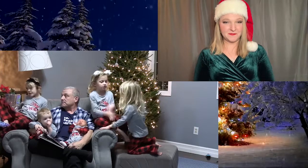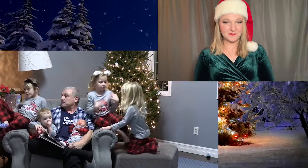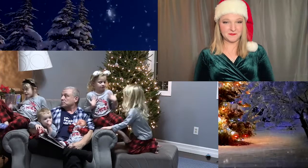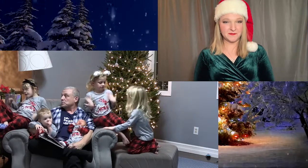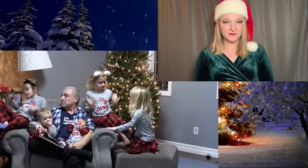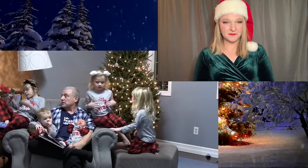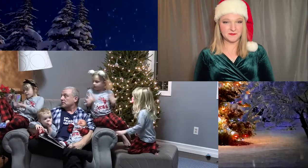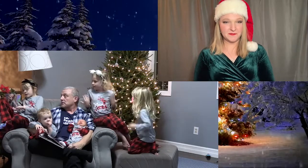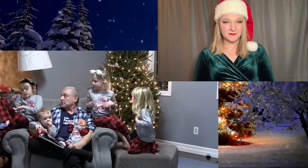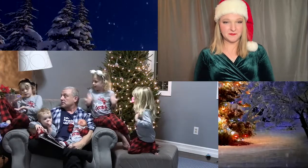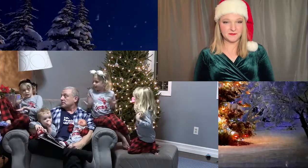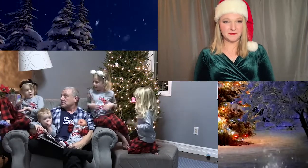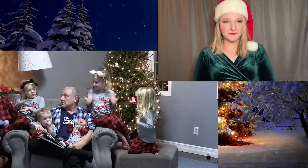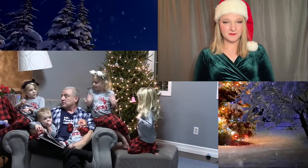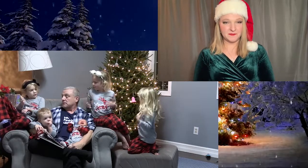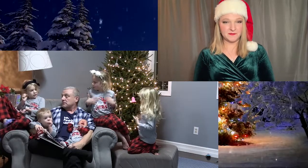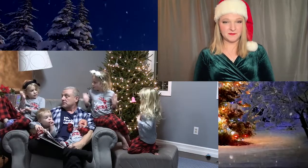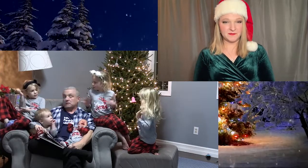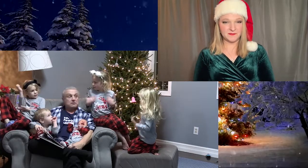Christmas.